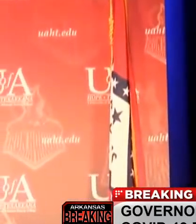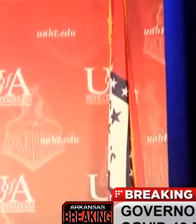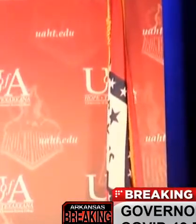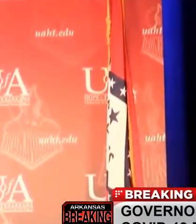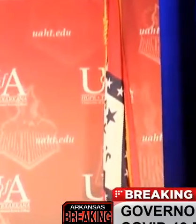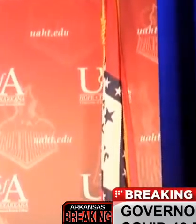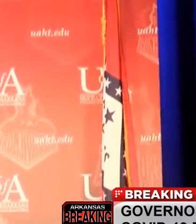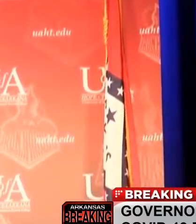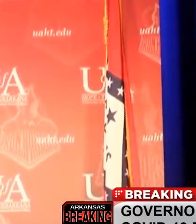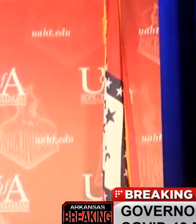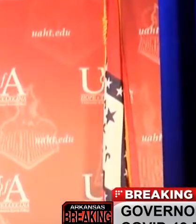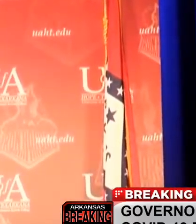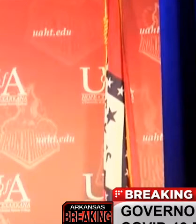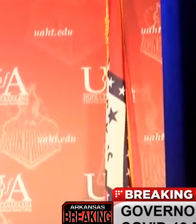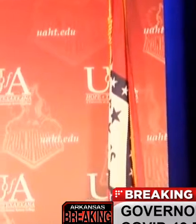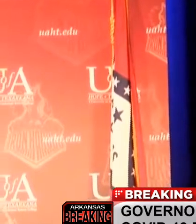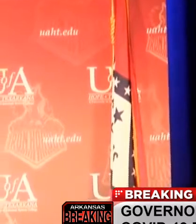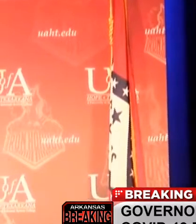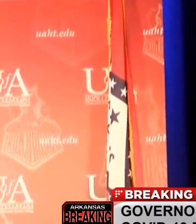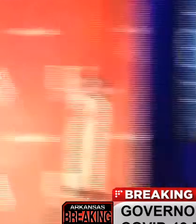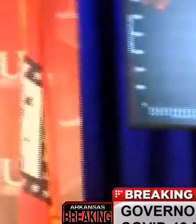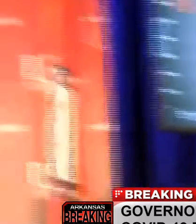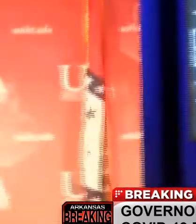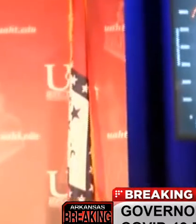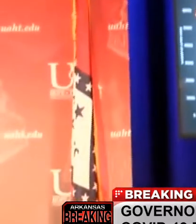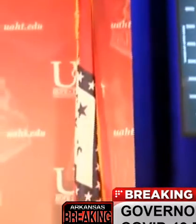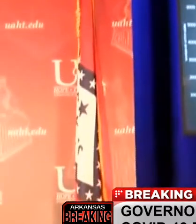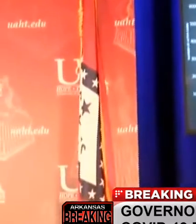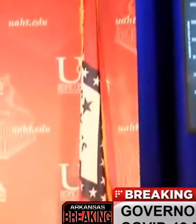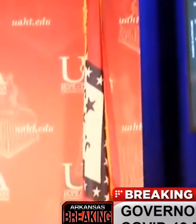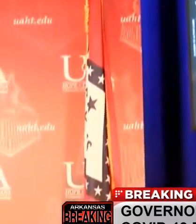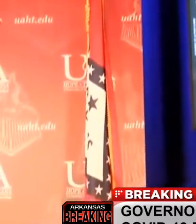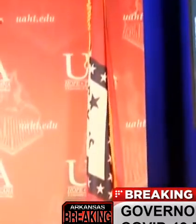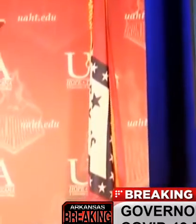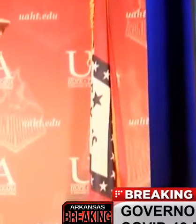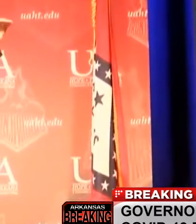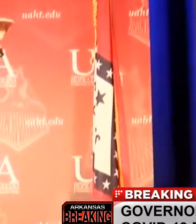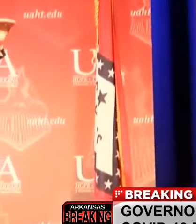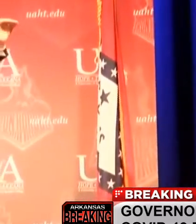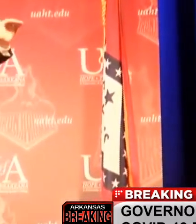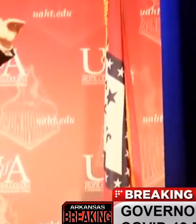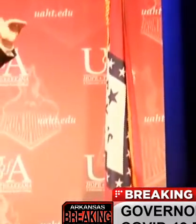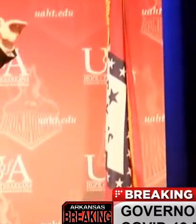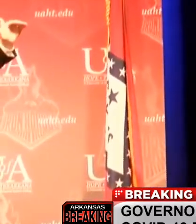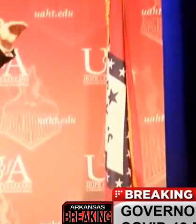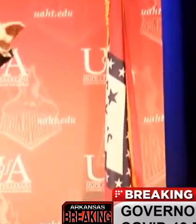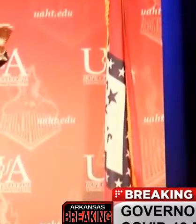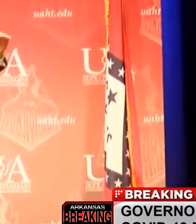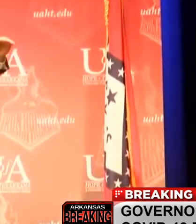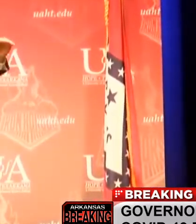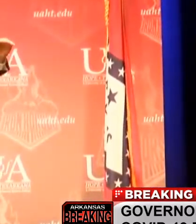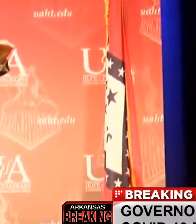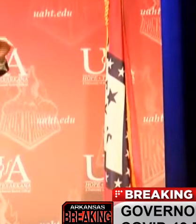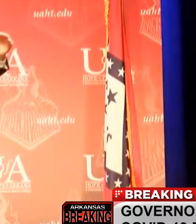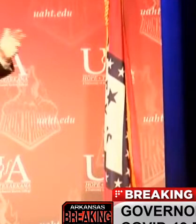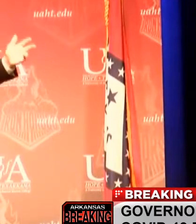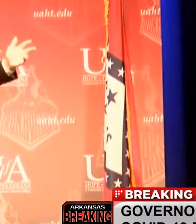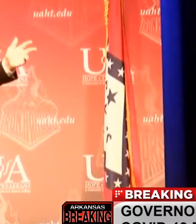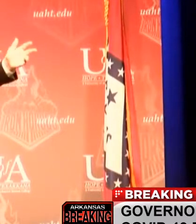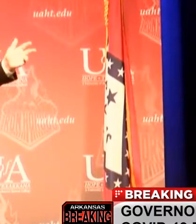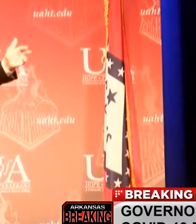you'll see the number of active cases, and we're not at our peak in terms of active cases, which means people